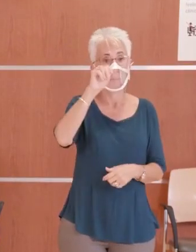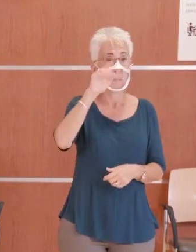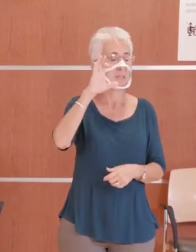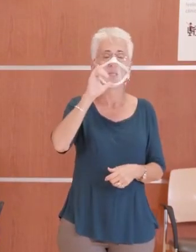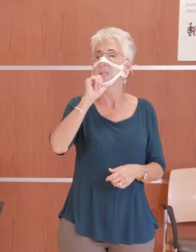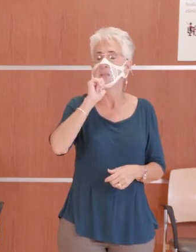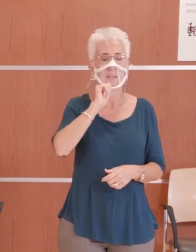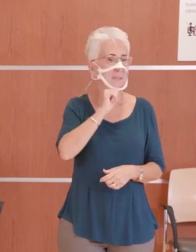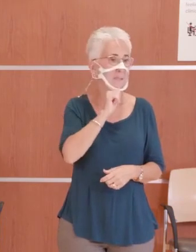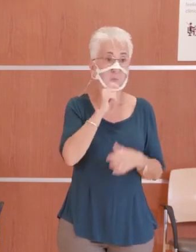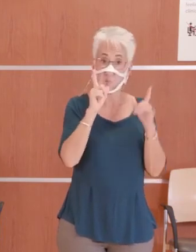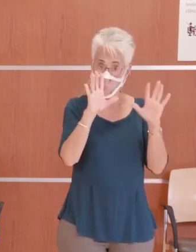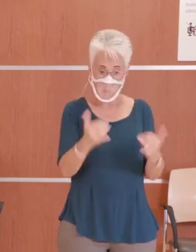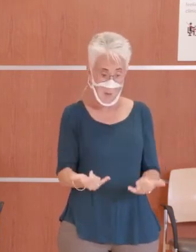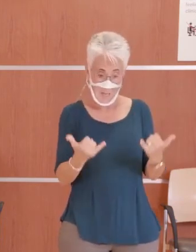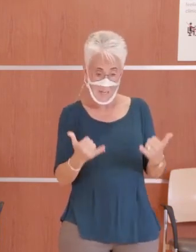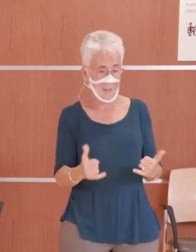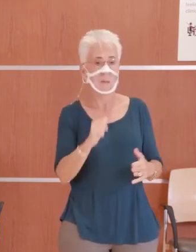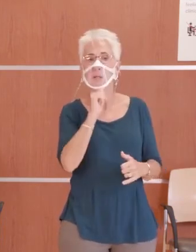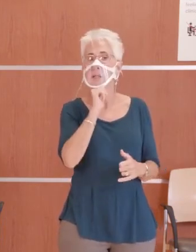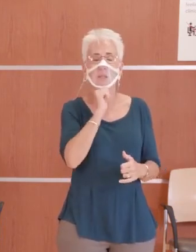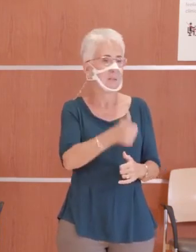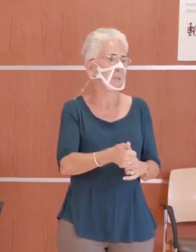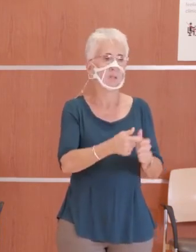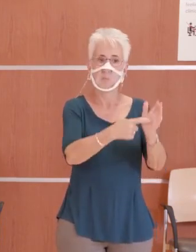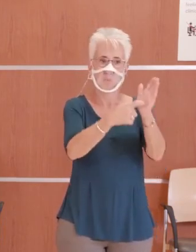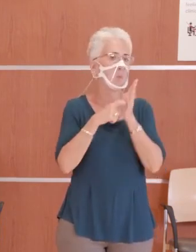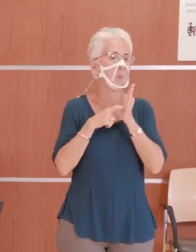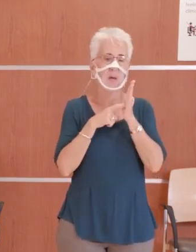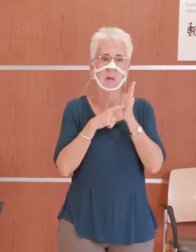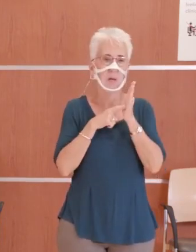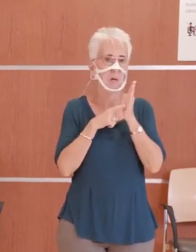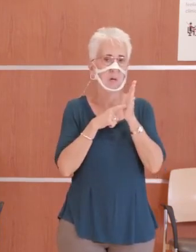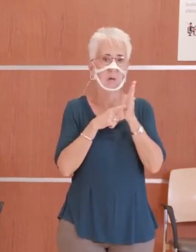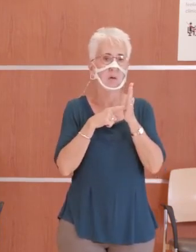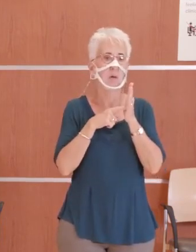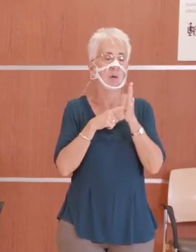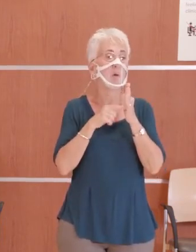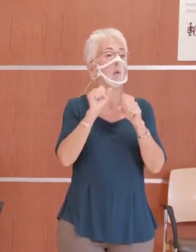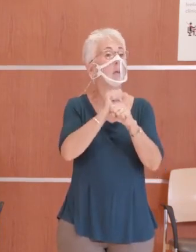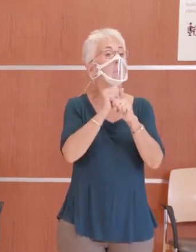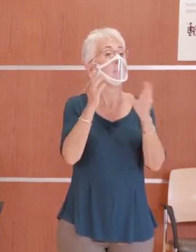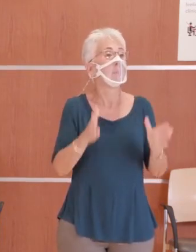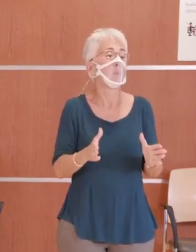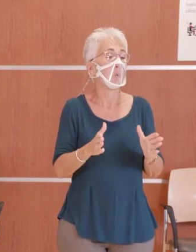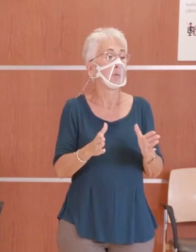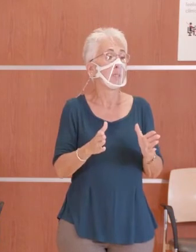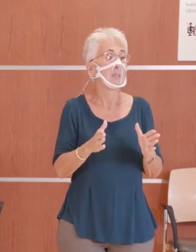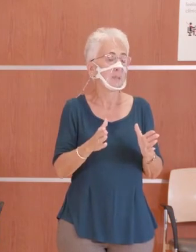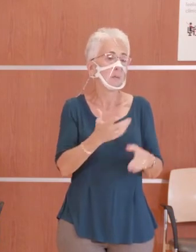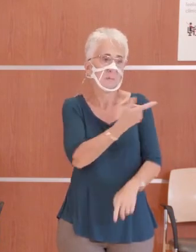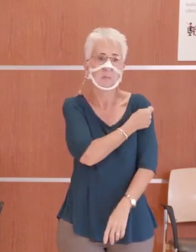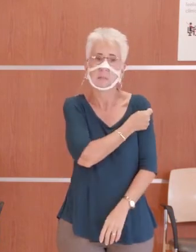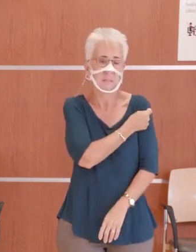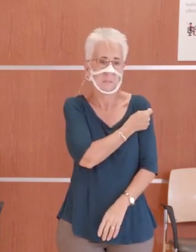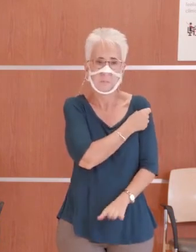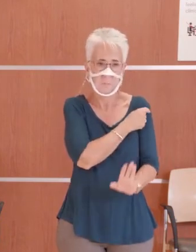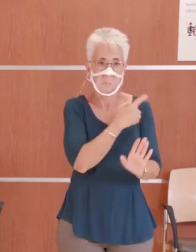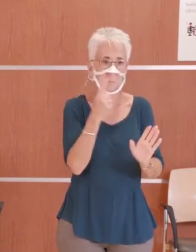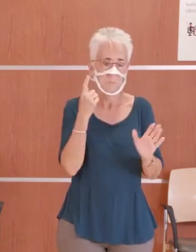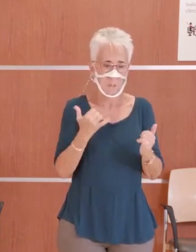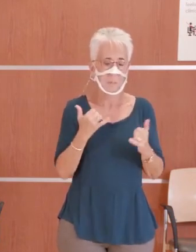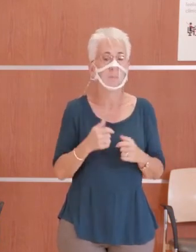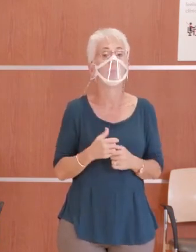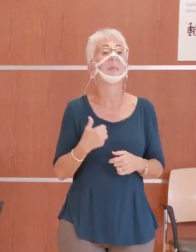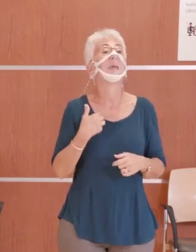does not currently have a requirement for all employees or staff to be vaccinated. What we